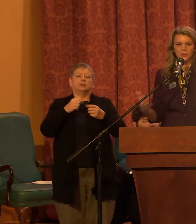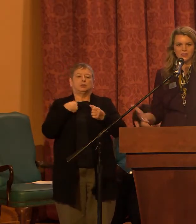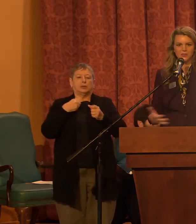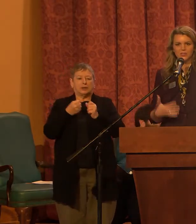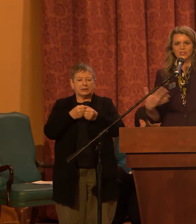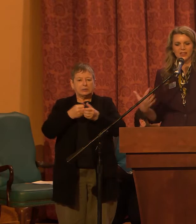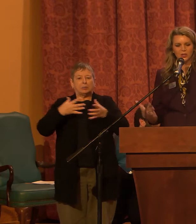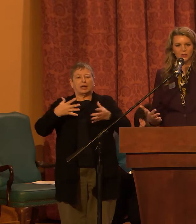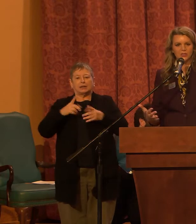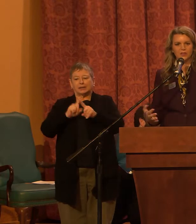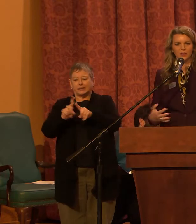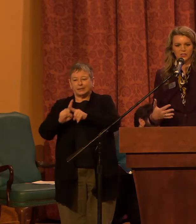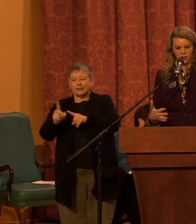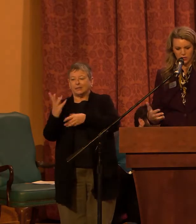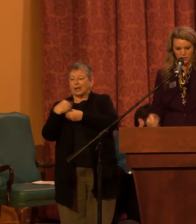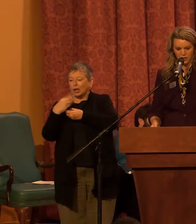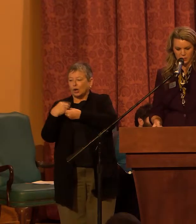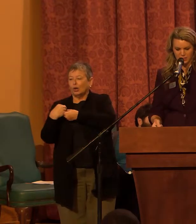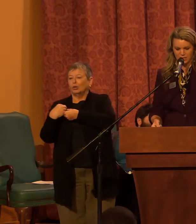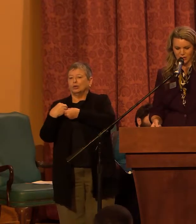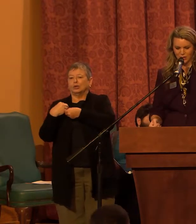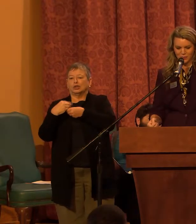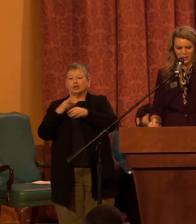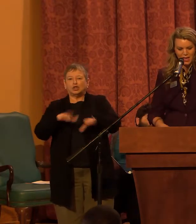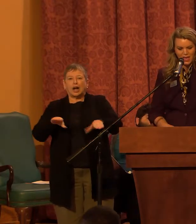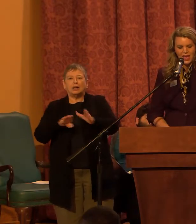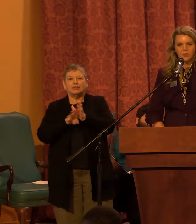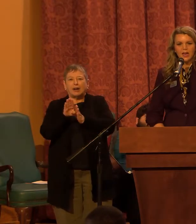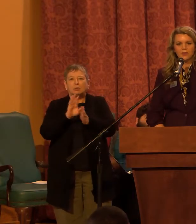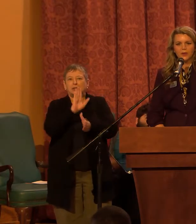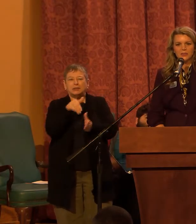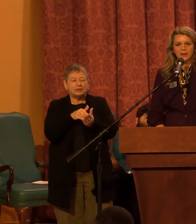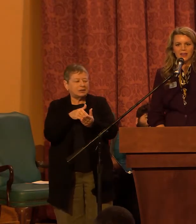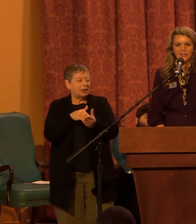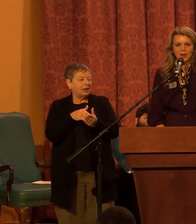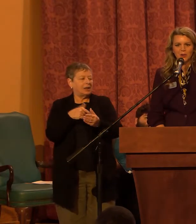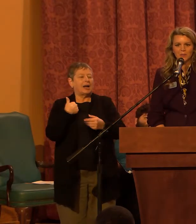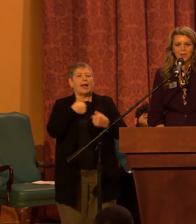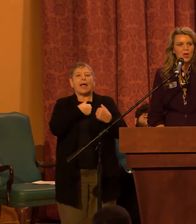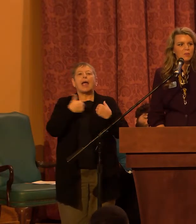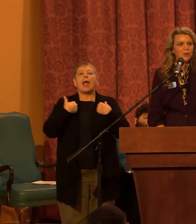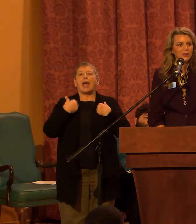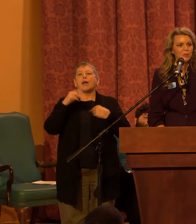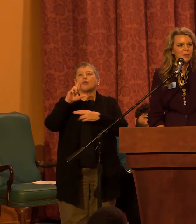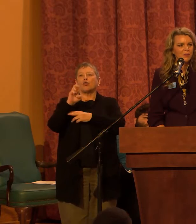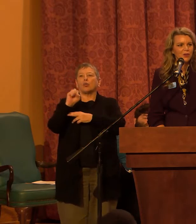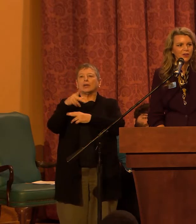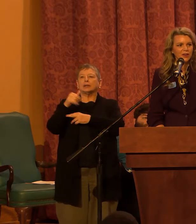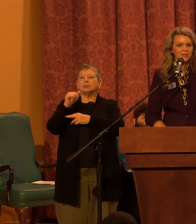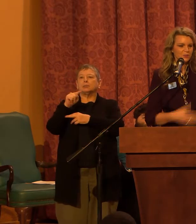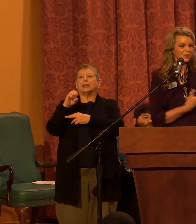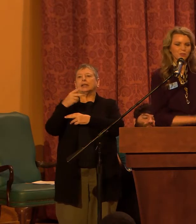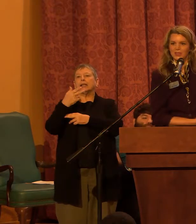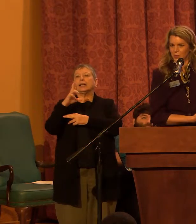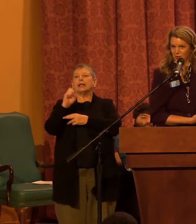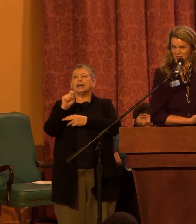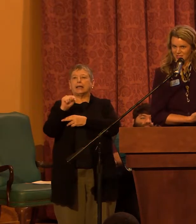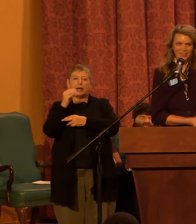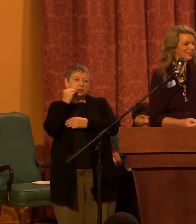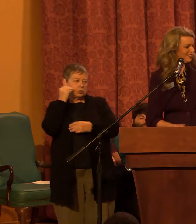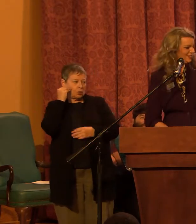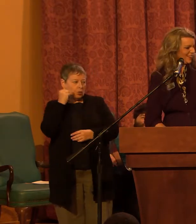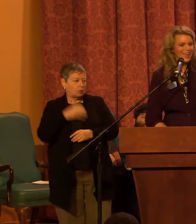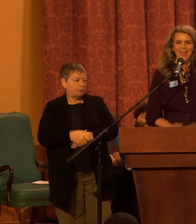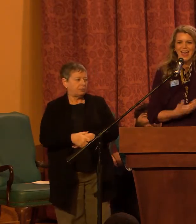Goldman School, which is an inclusive early childhood development center. And we have a respite guest home. But what you may be wondering is, what's with the